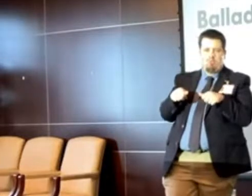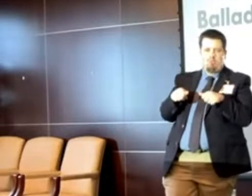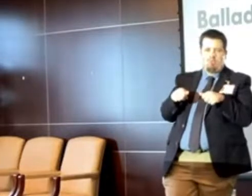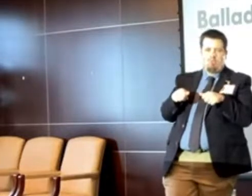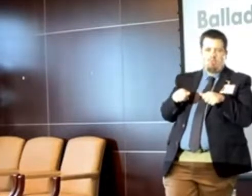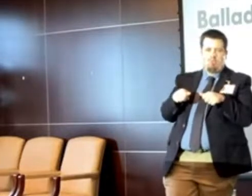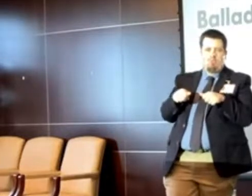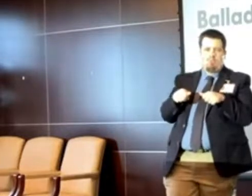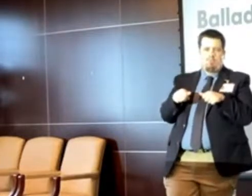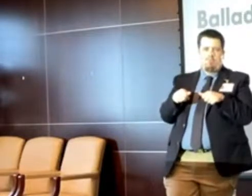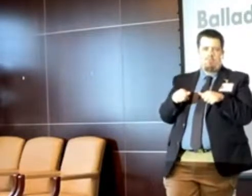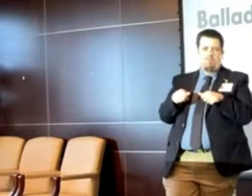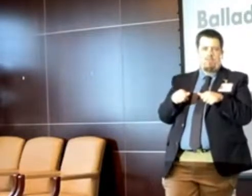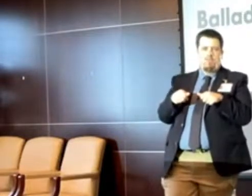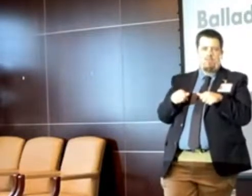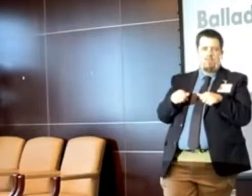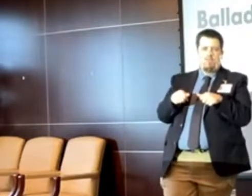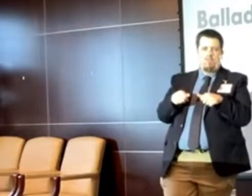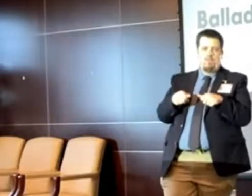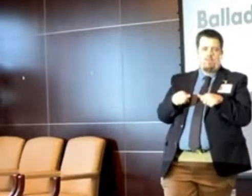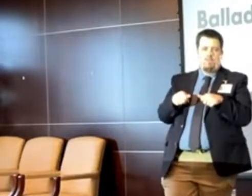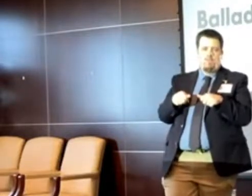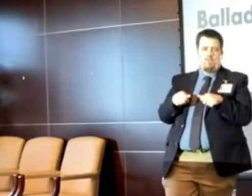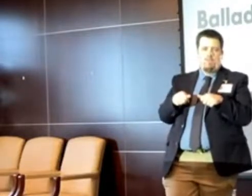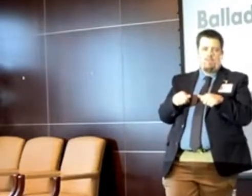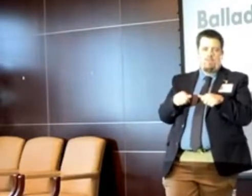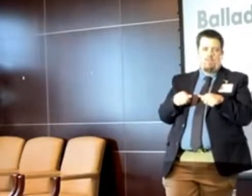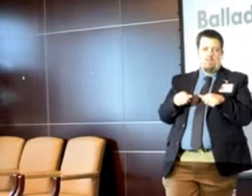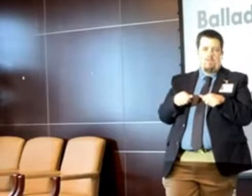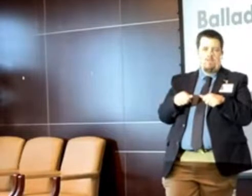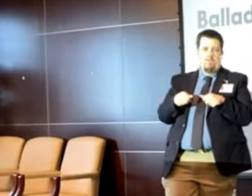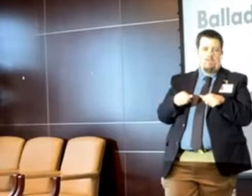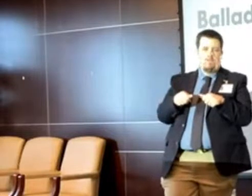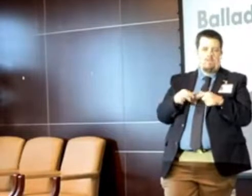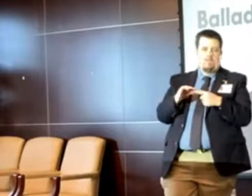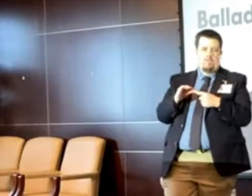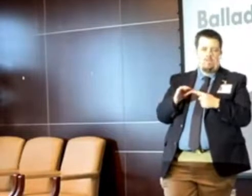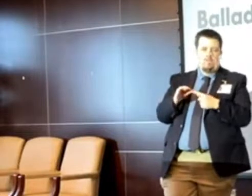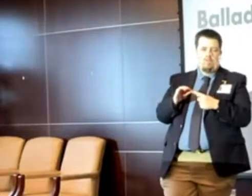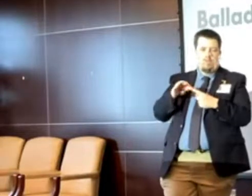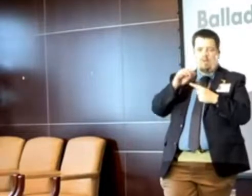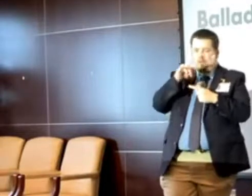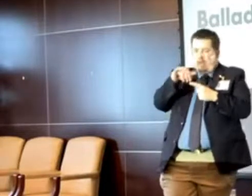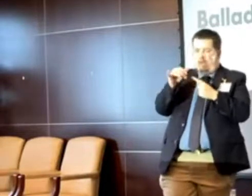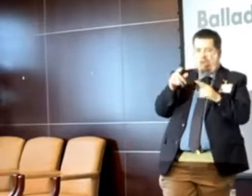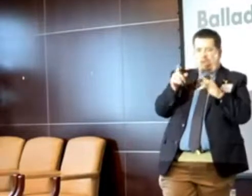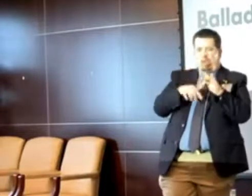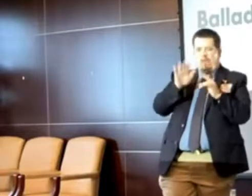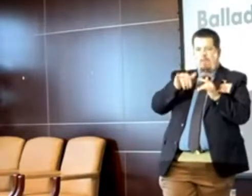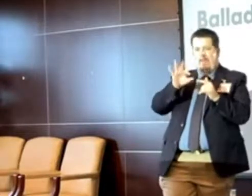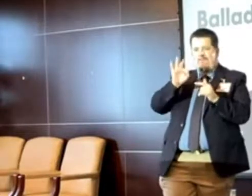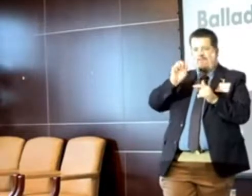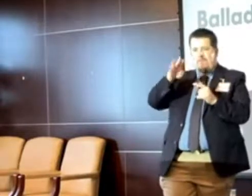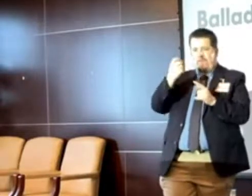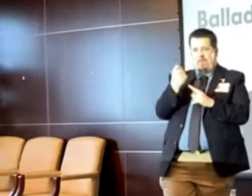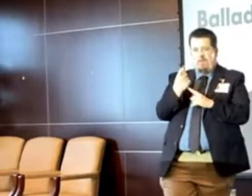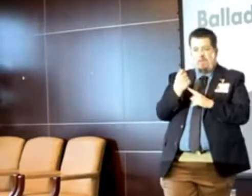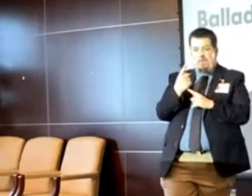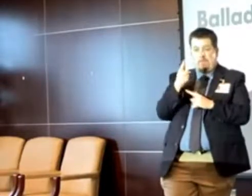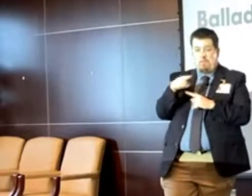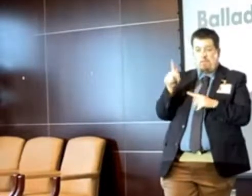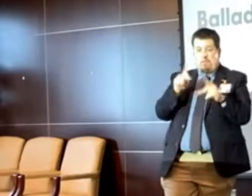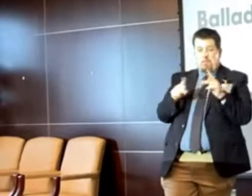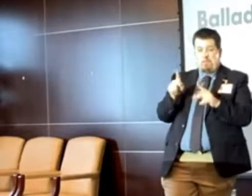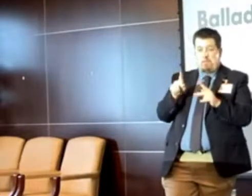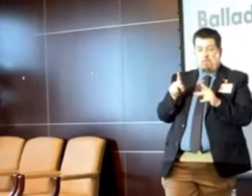if they aren't exempt by February 11th. Most of those people,